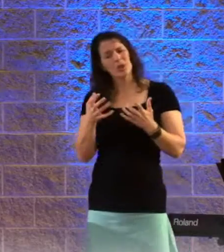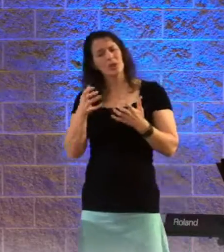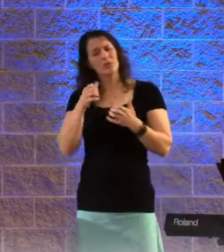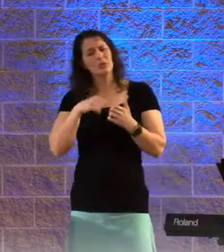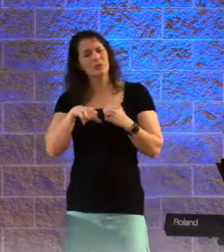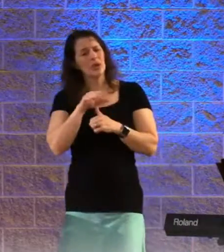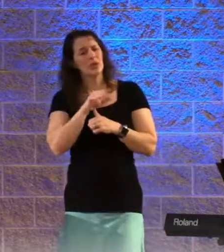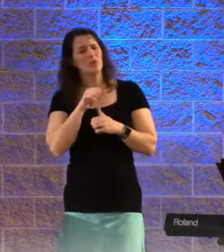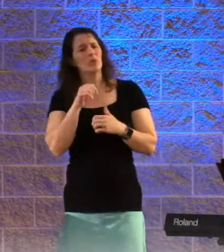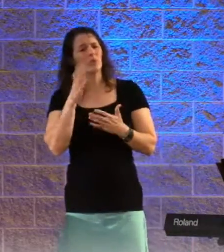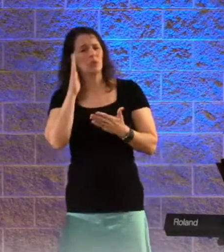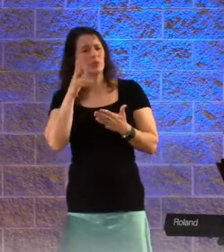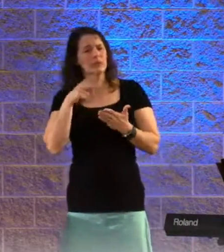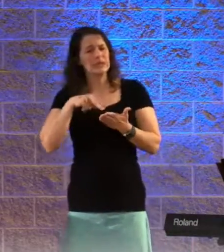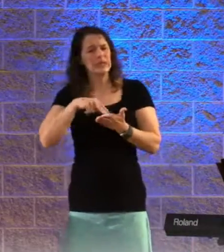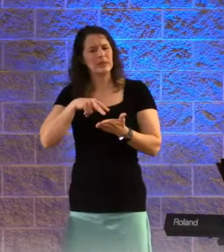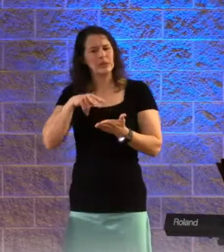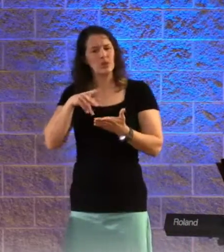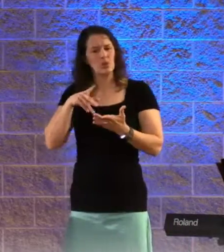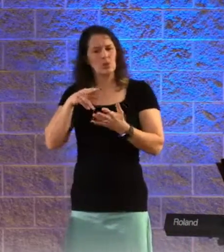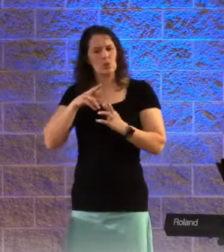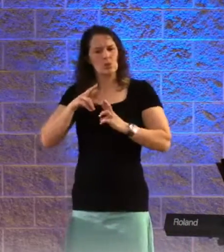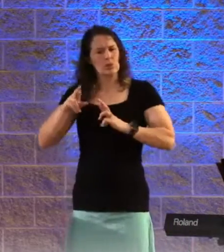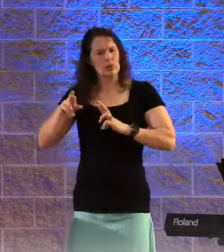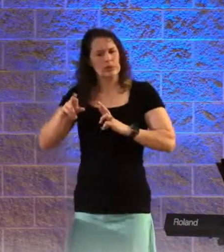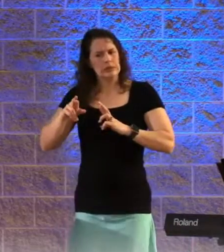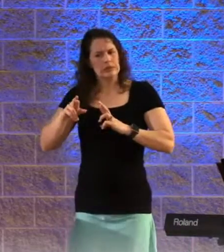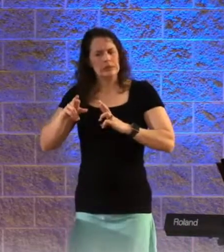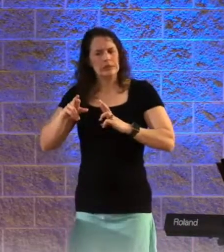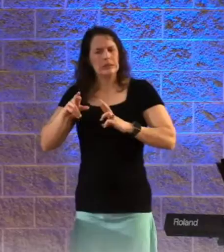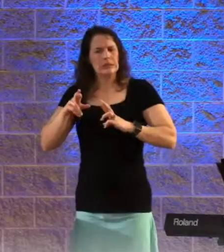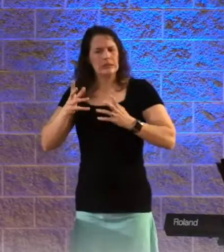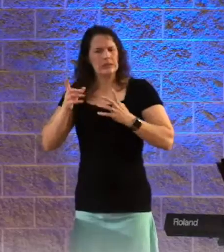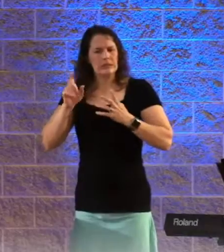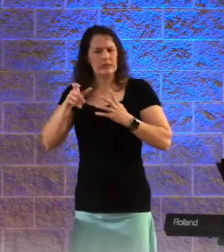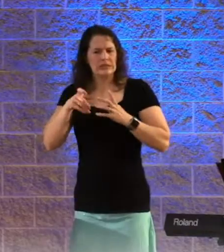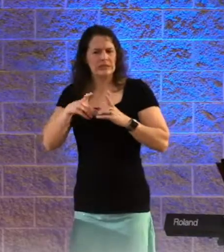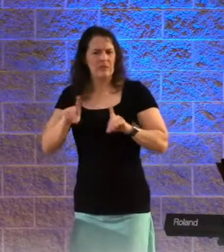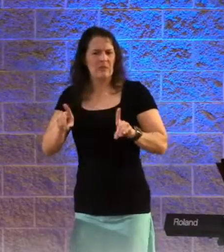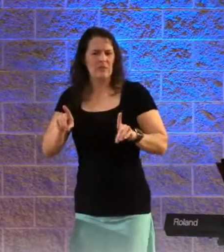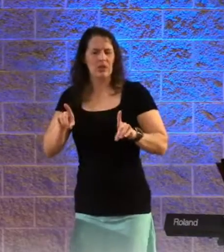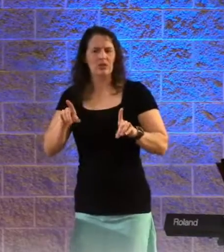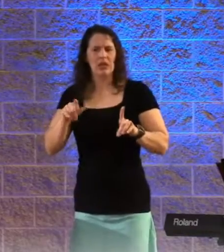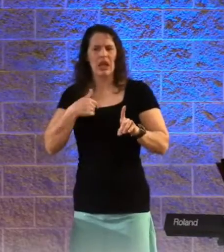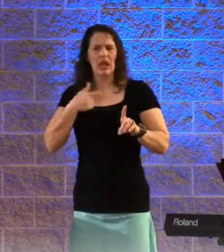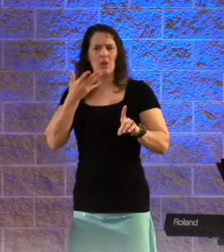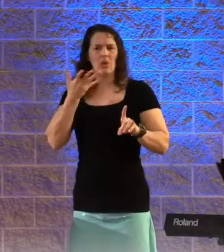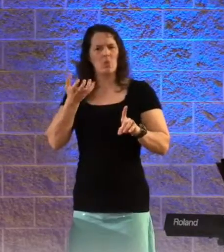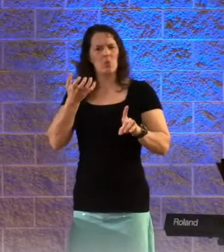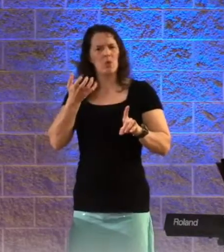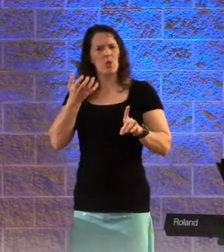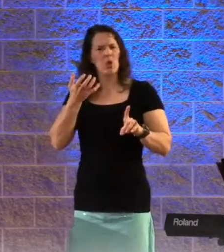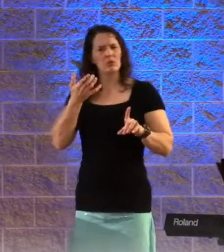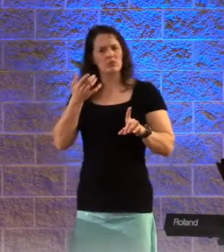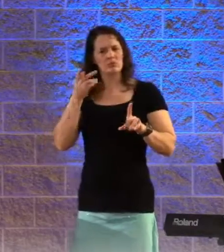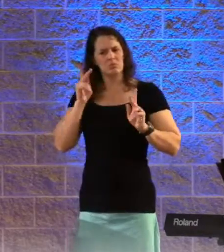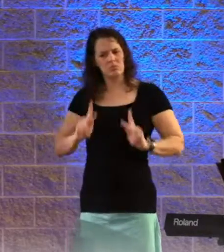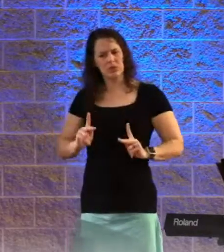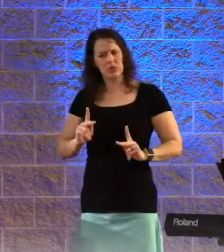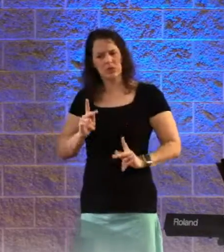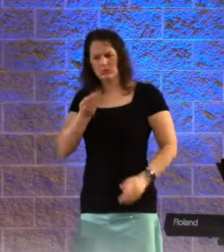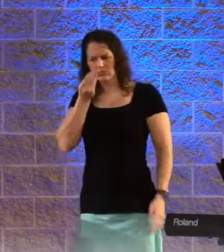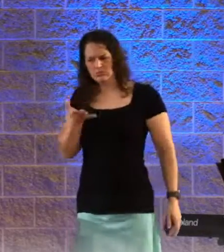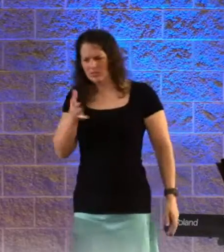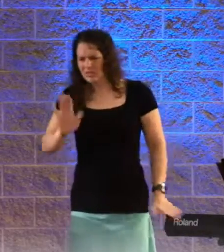those who will stand up and say to those who are on the brink of choosing an unlawful divorce, don't do it. Don't